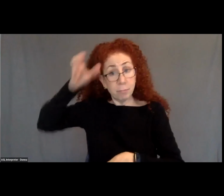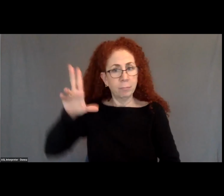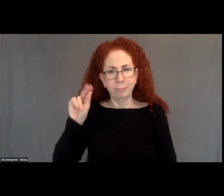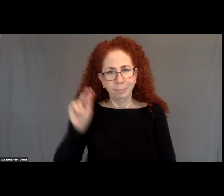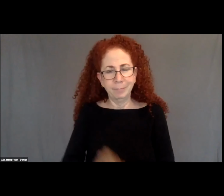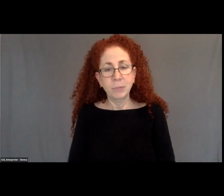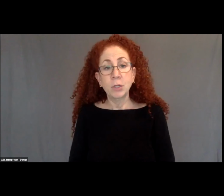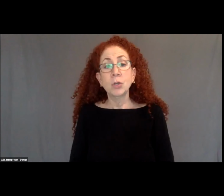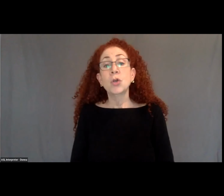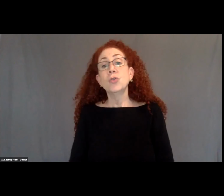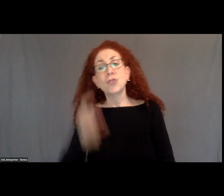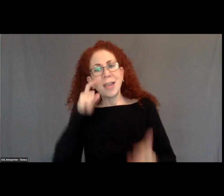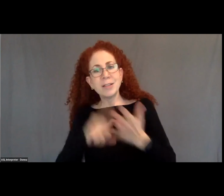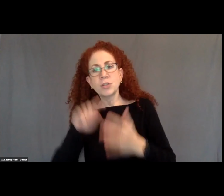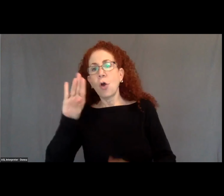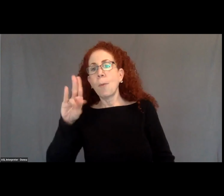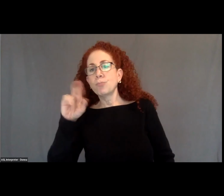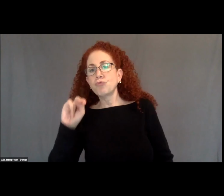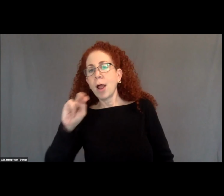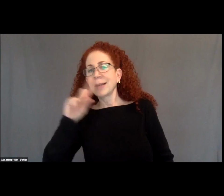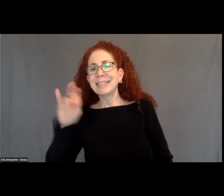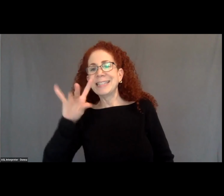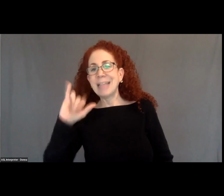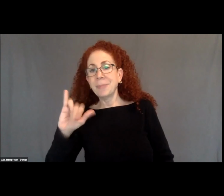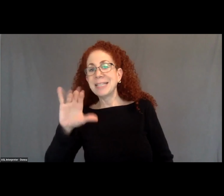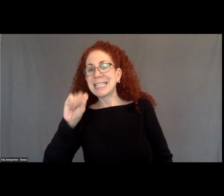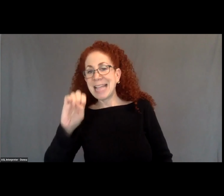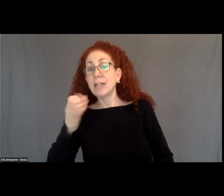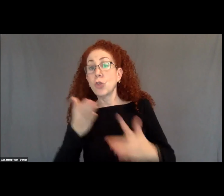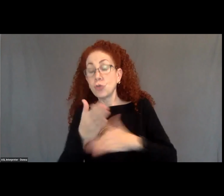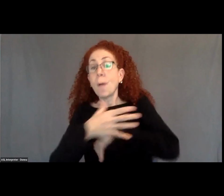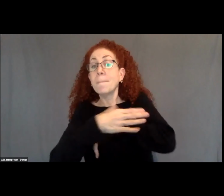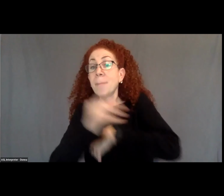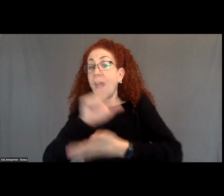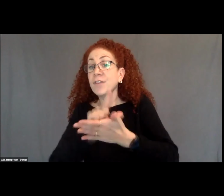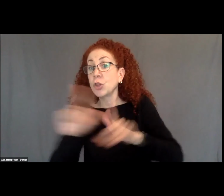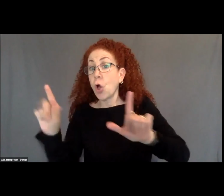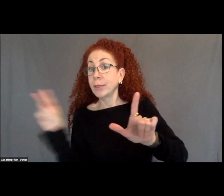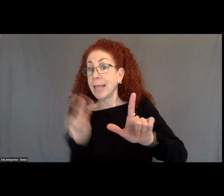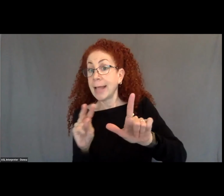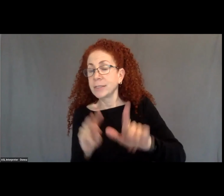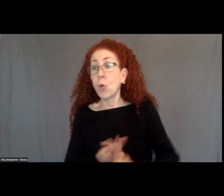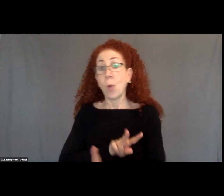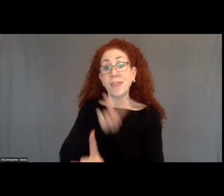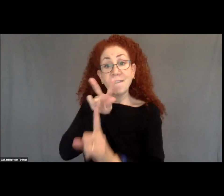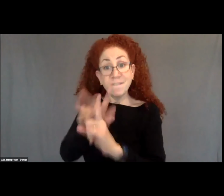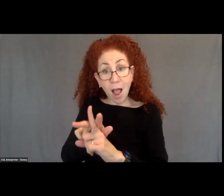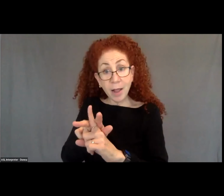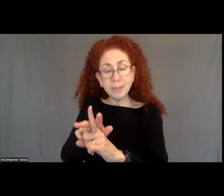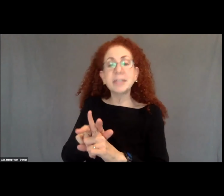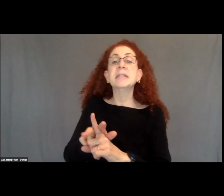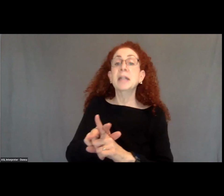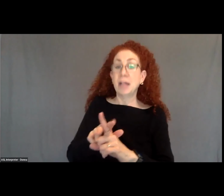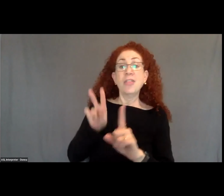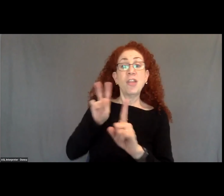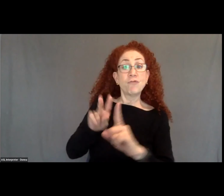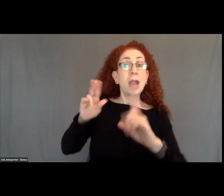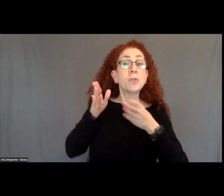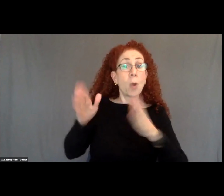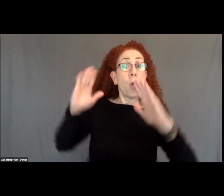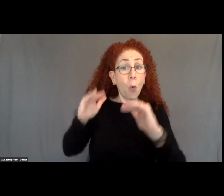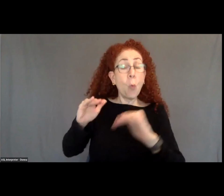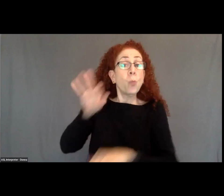they saw Brian Zebley's case through a poverty law lens. When they filed the case, they framed it in a way that they hoped would benefit